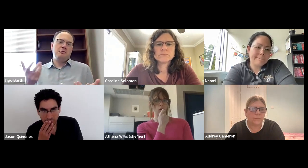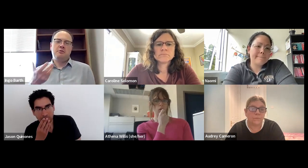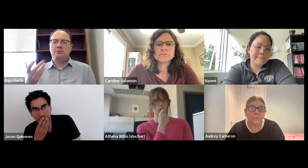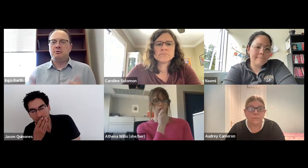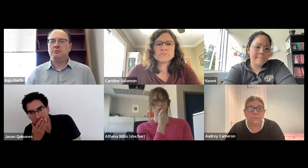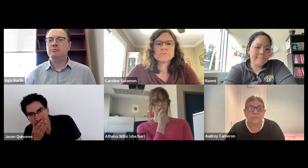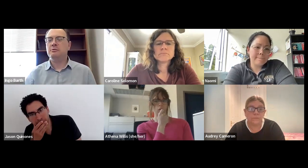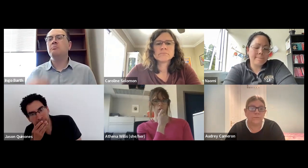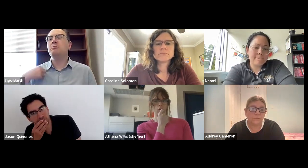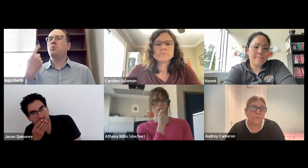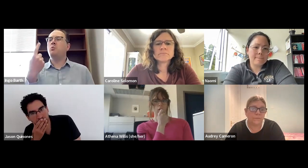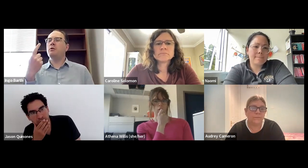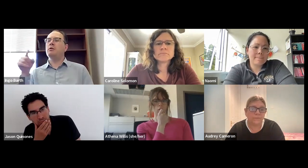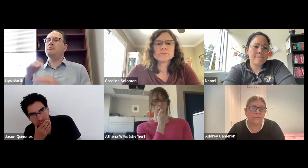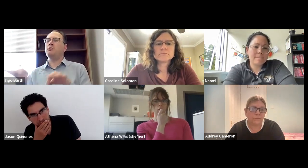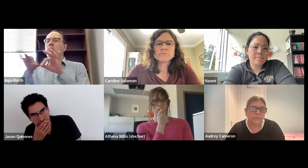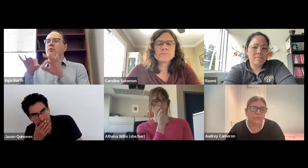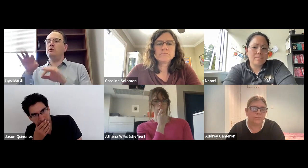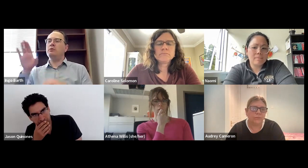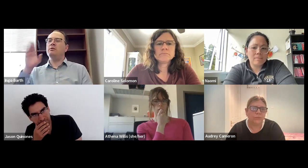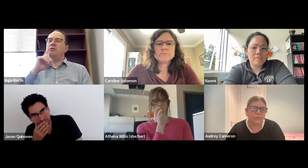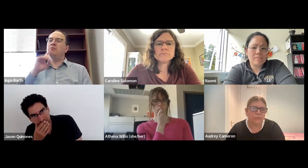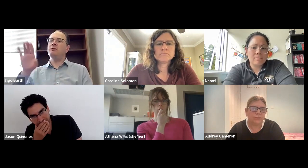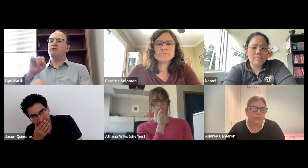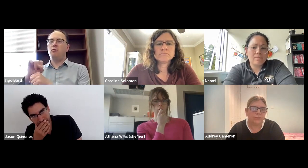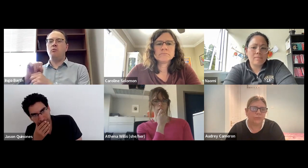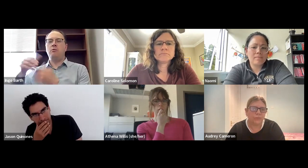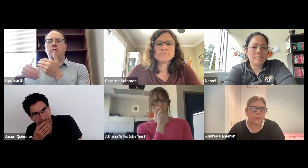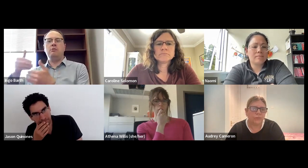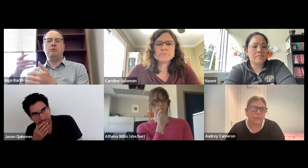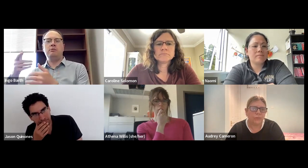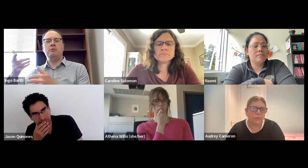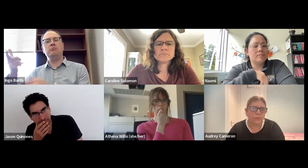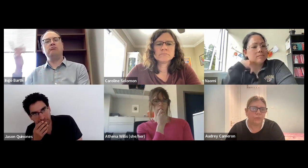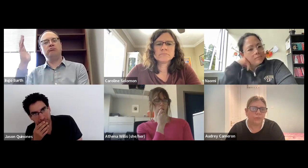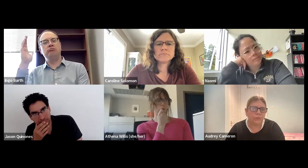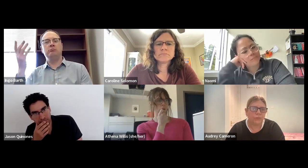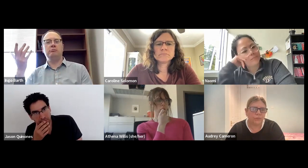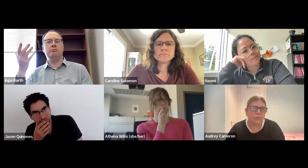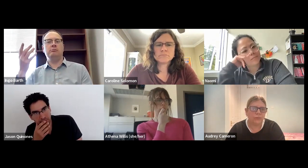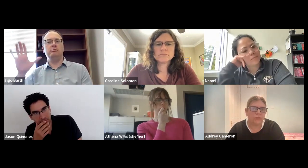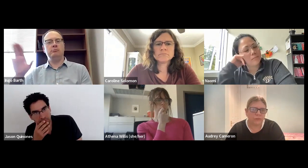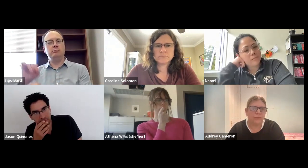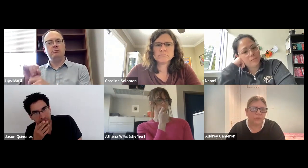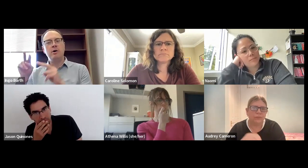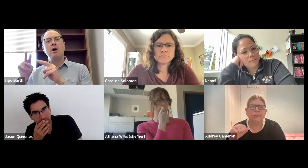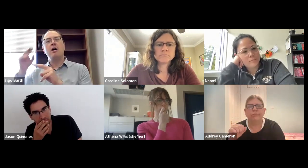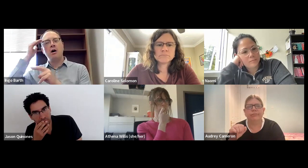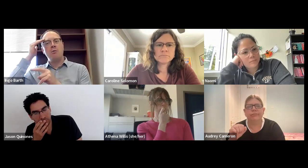We could break into different thematic groups if necessary, but important that deaf people are leading this work and doing the